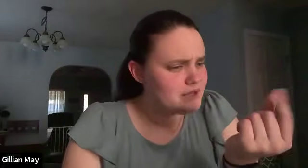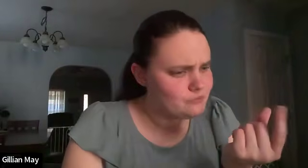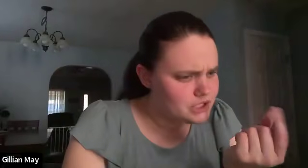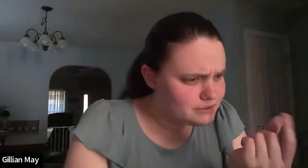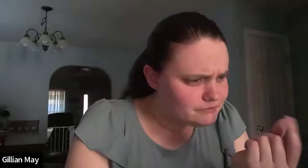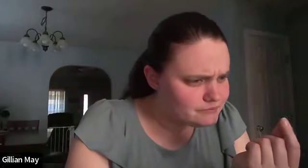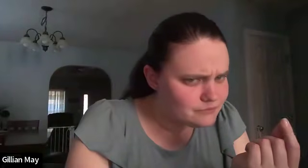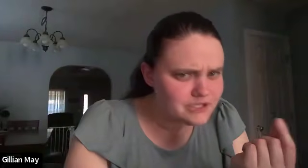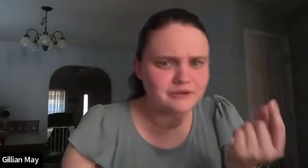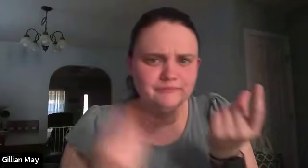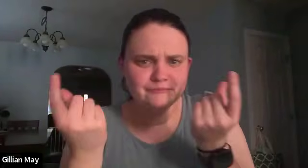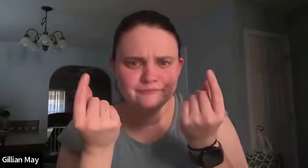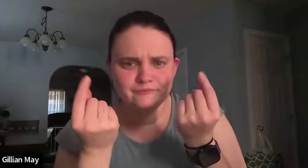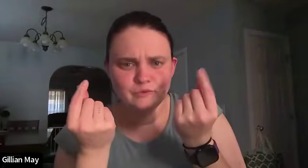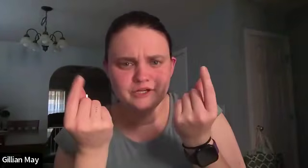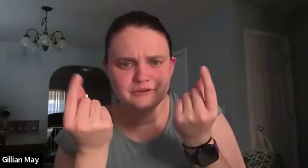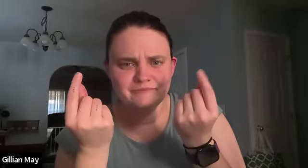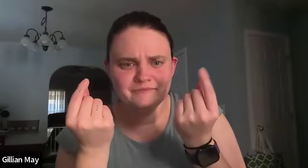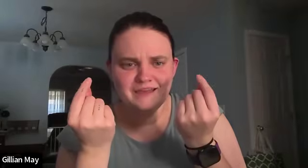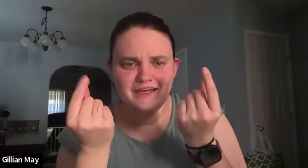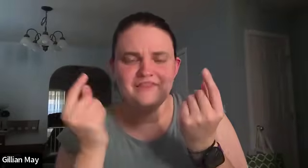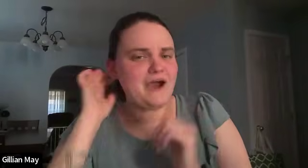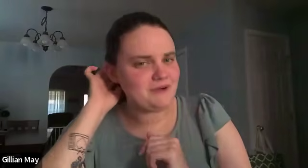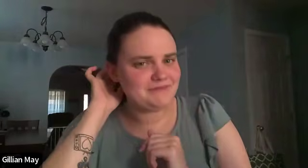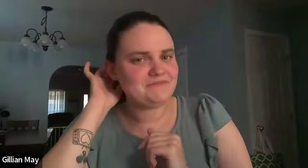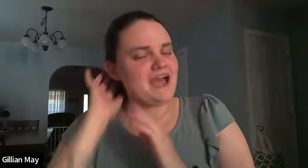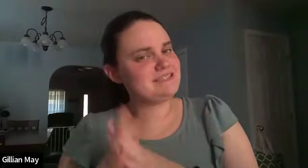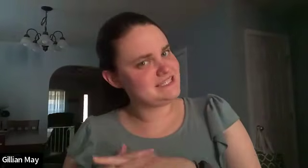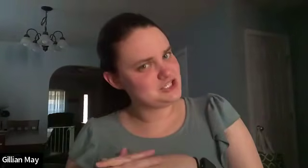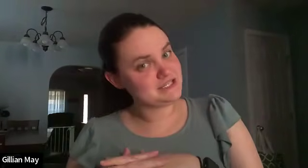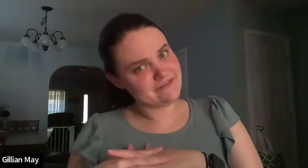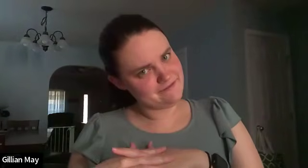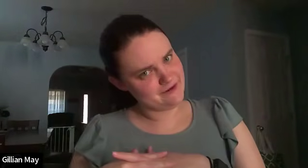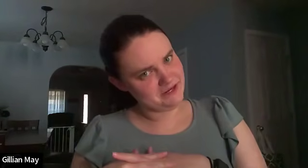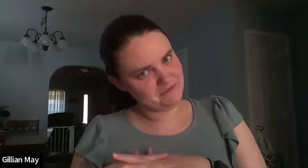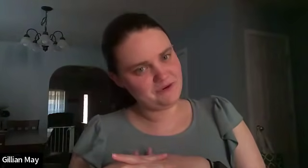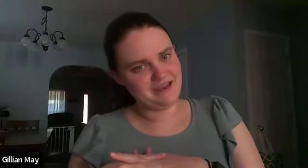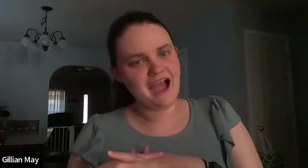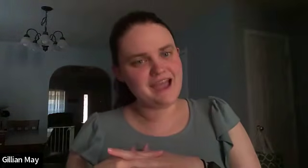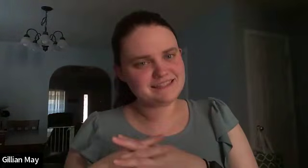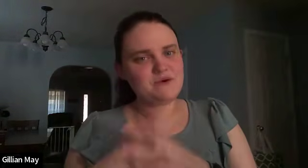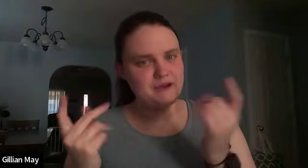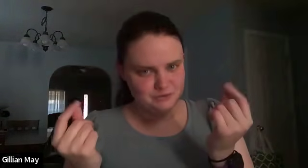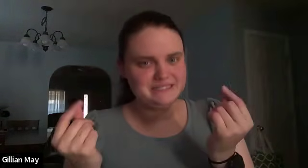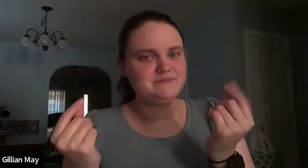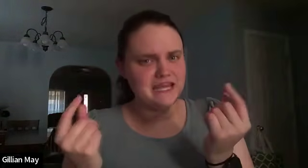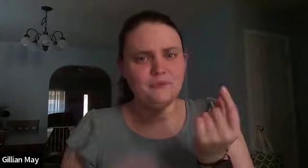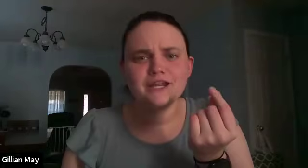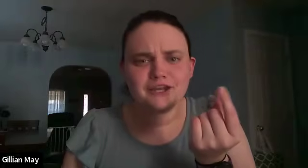hand. What are you doing? What are you doing? What are you doing? That one, as a teacher, is a very fun one. Okay. I ask that one about 20 times a day. What are you